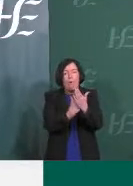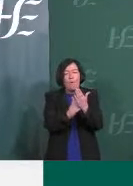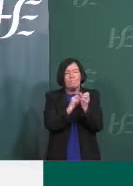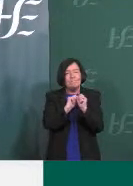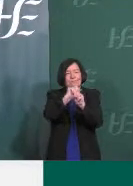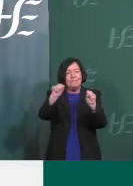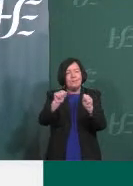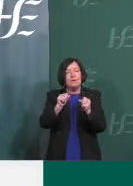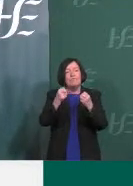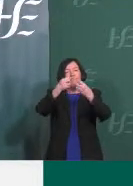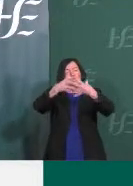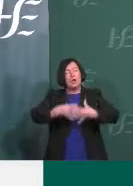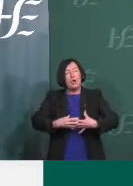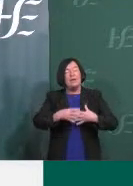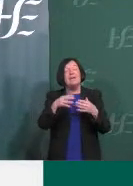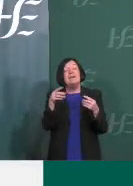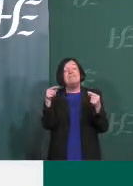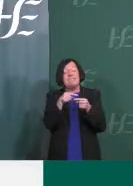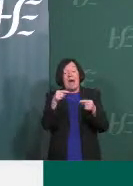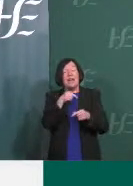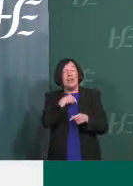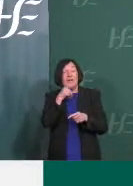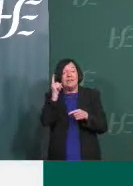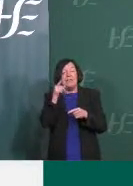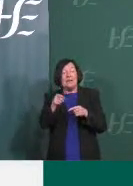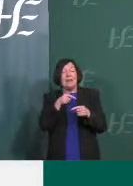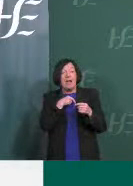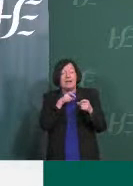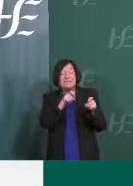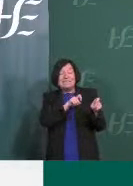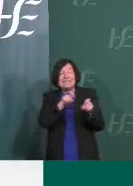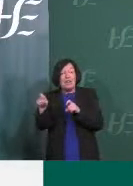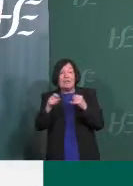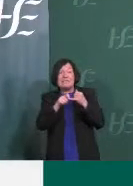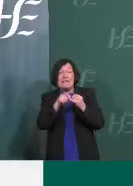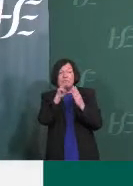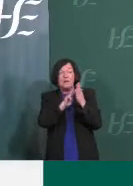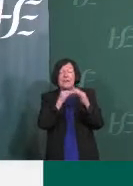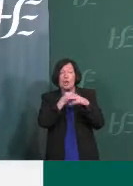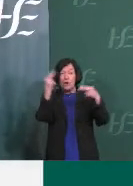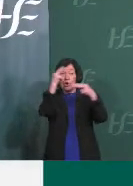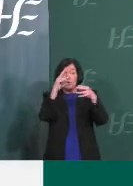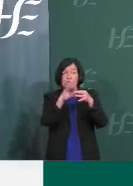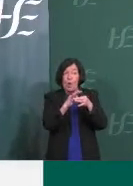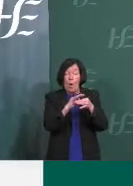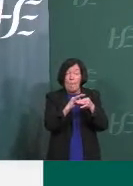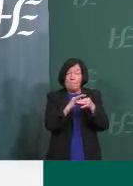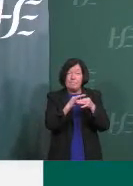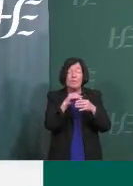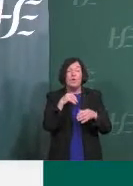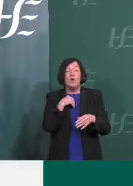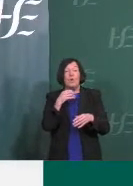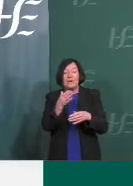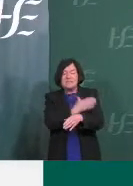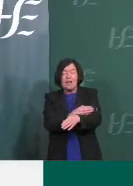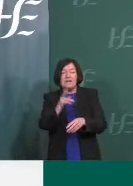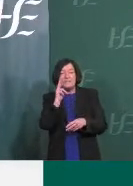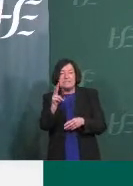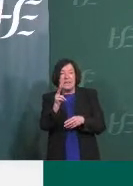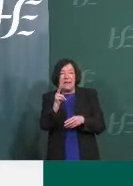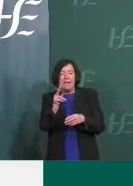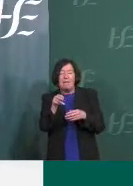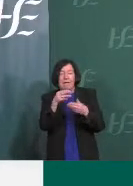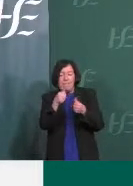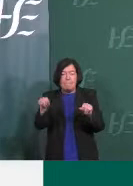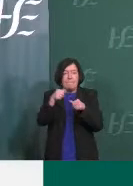results. Finally, we do continue in our serial testing programs in the nursing homes and in the meat plants, where we are starting to see an uptick